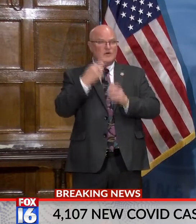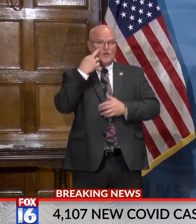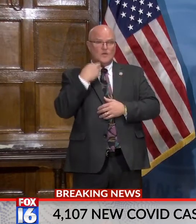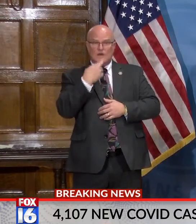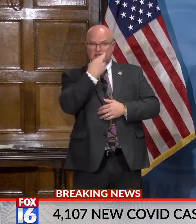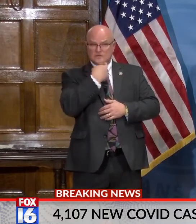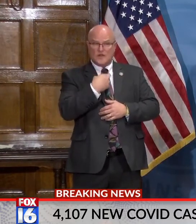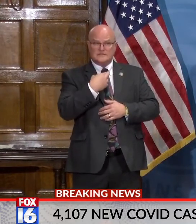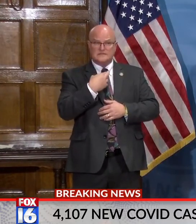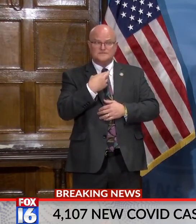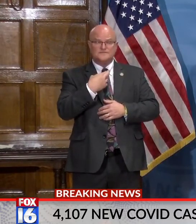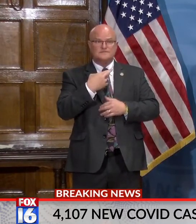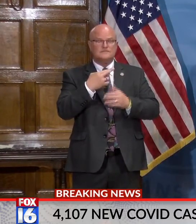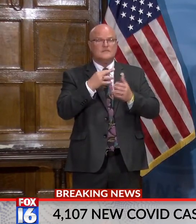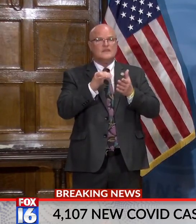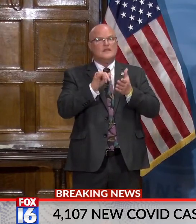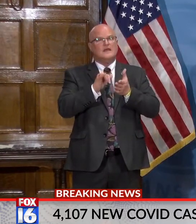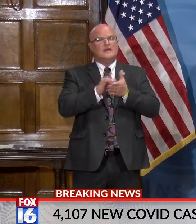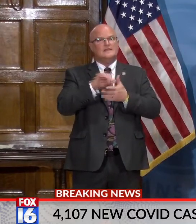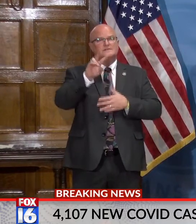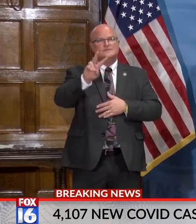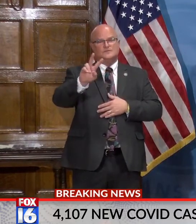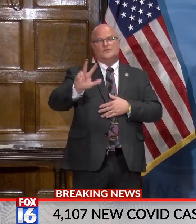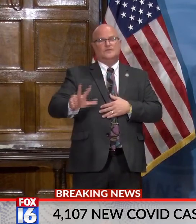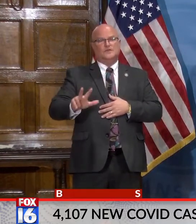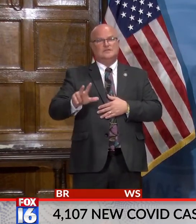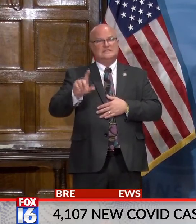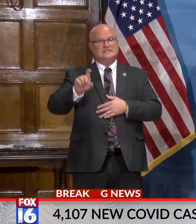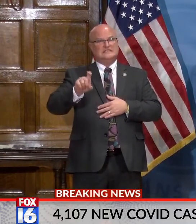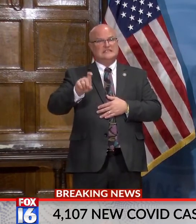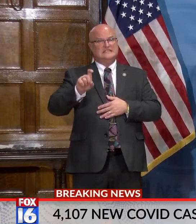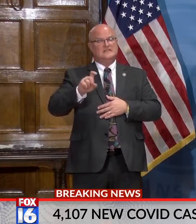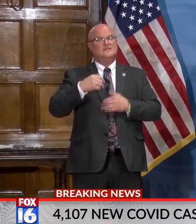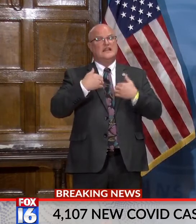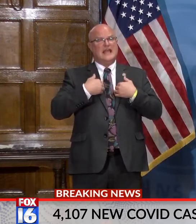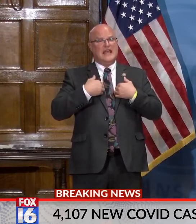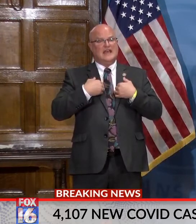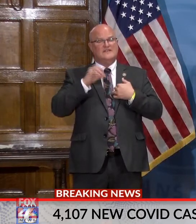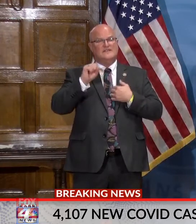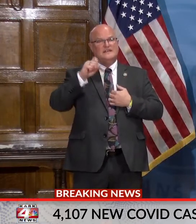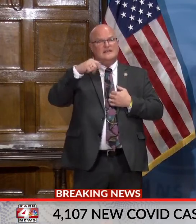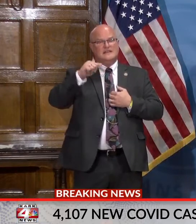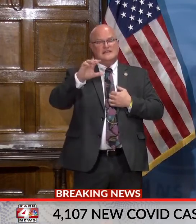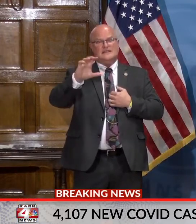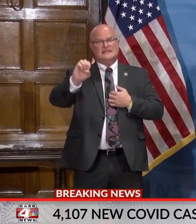restaurants, the 2/3 is necessary so you can have the space